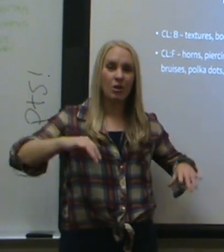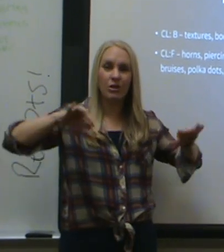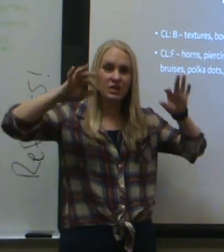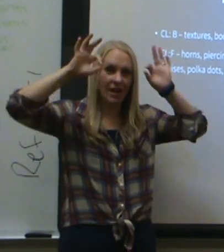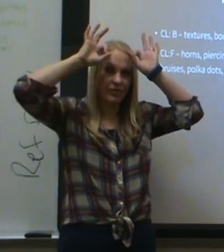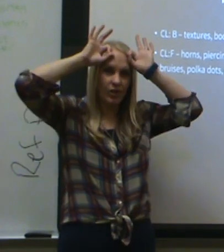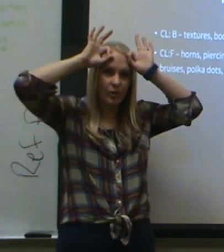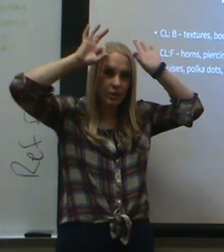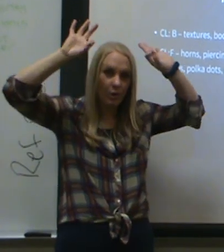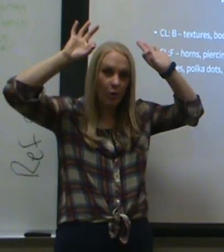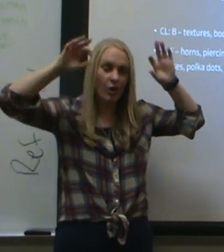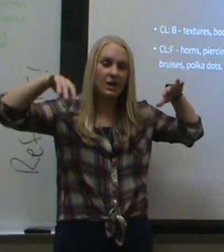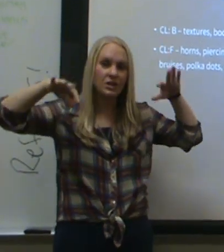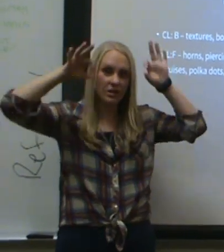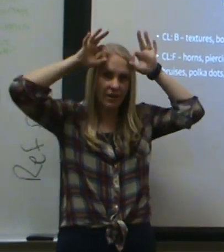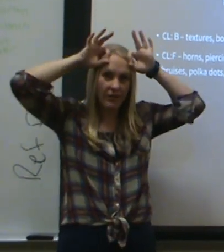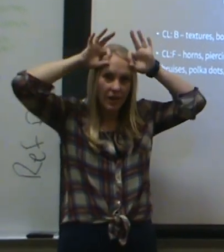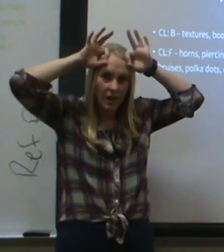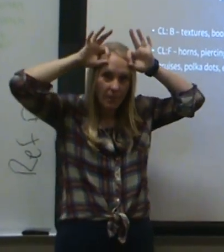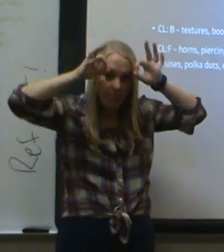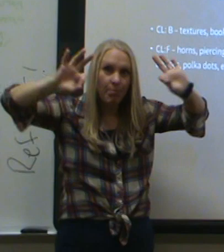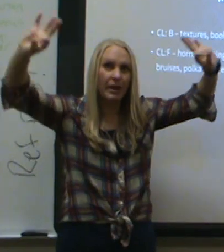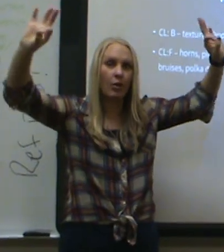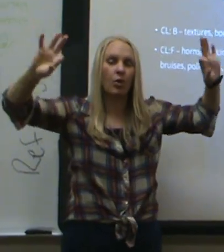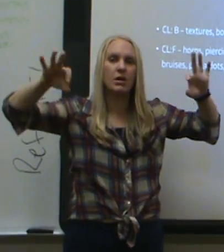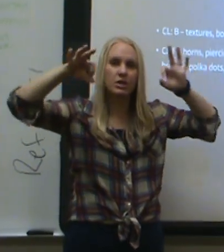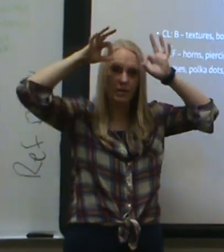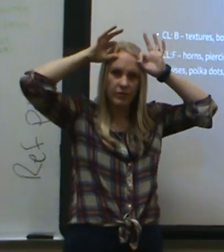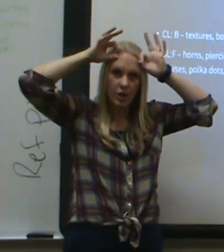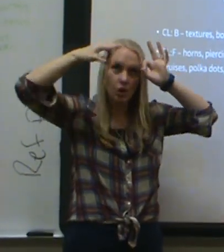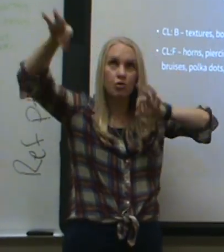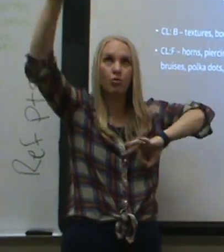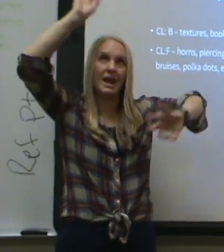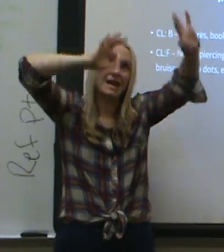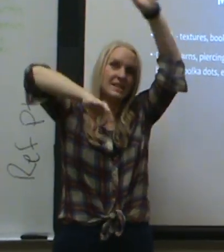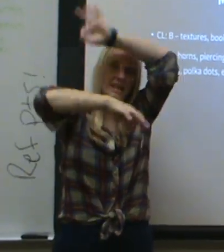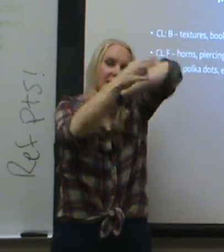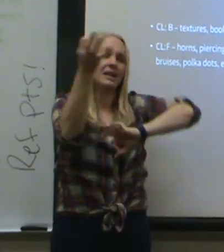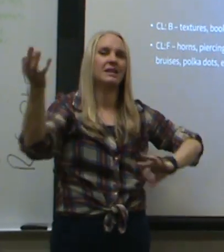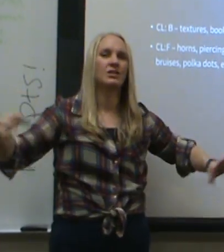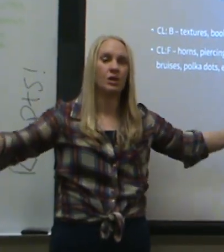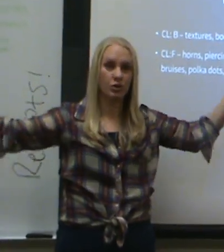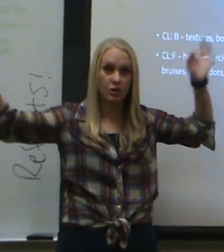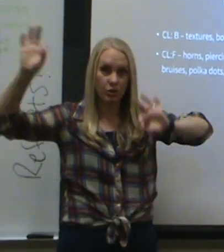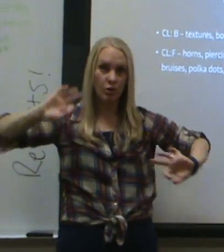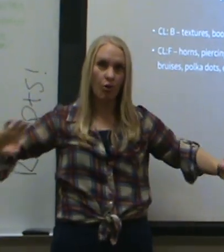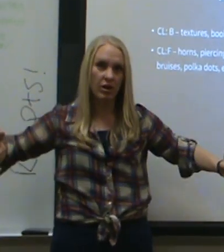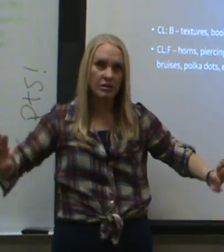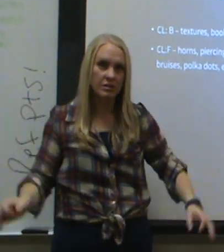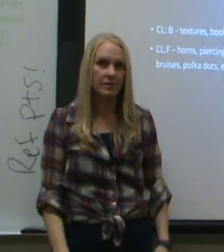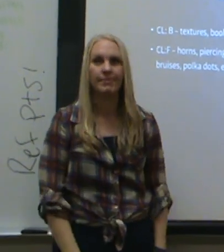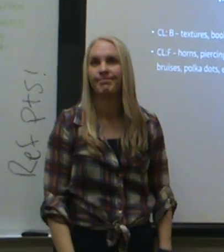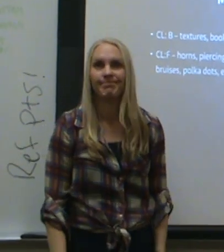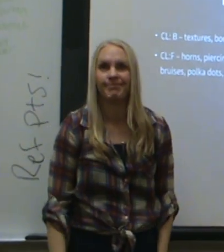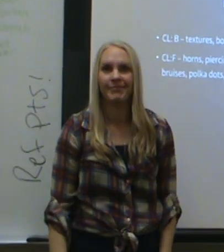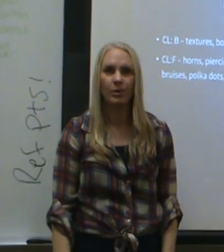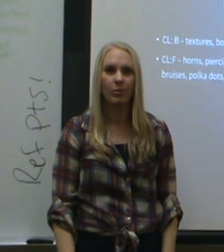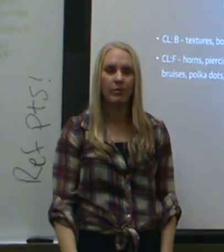can just have little horns. You can have big horns. You have crazy Dr. Seuss horns. Whatever you